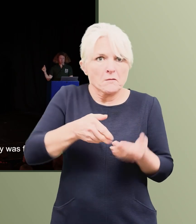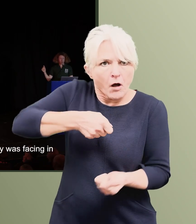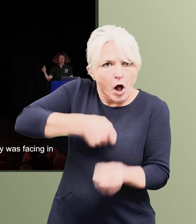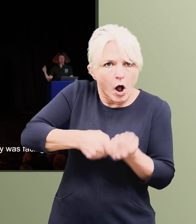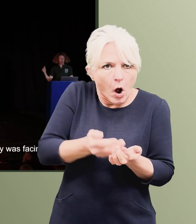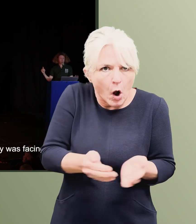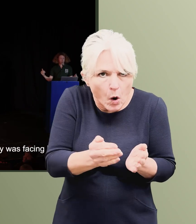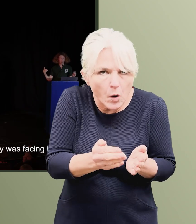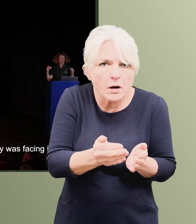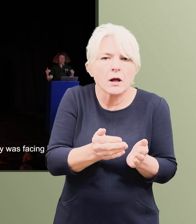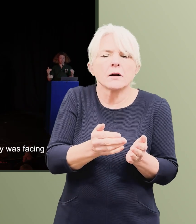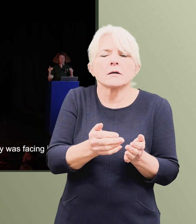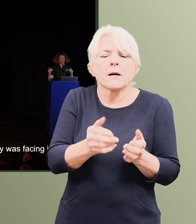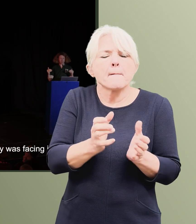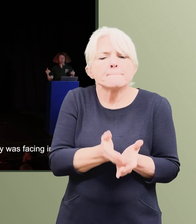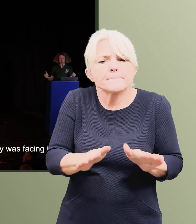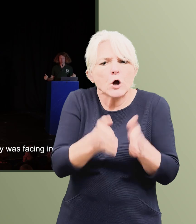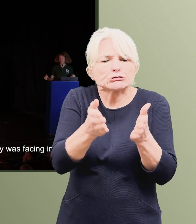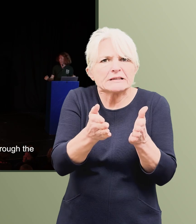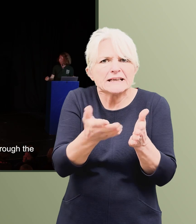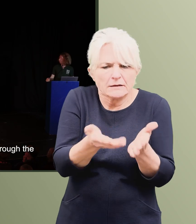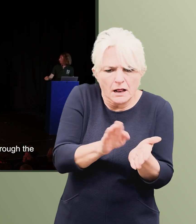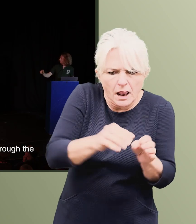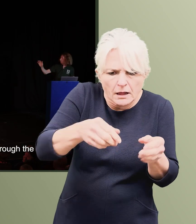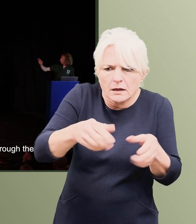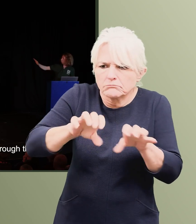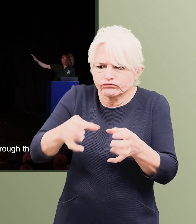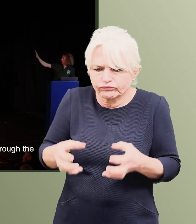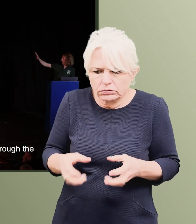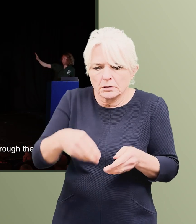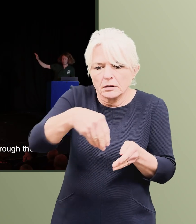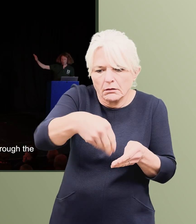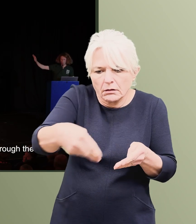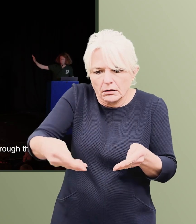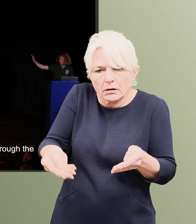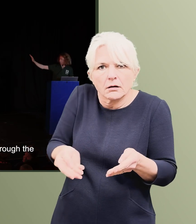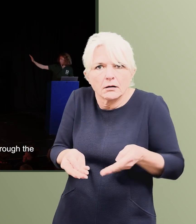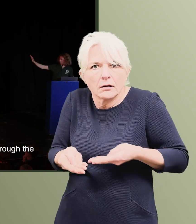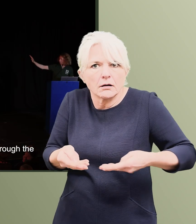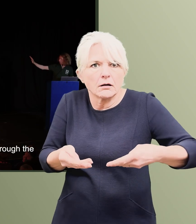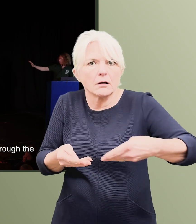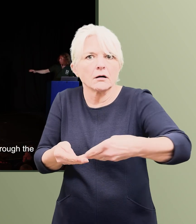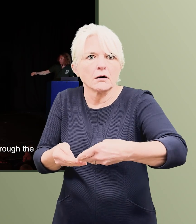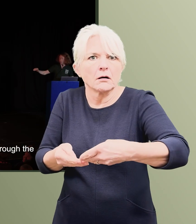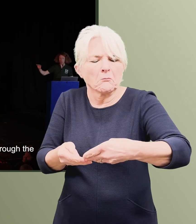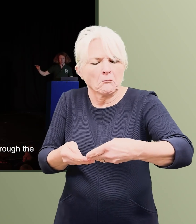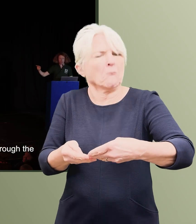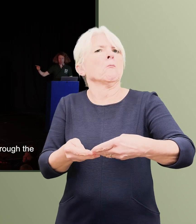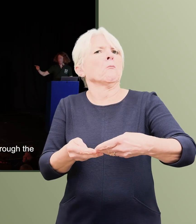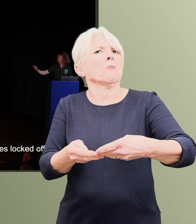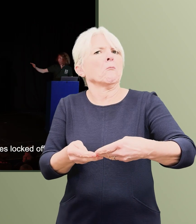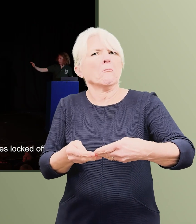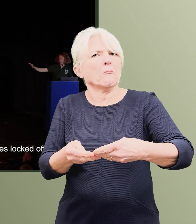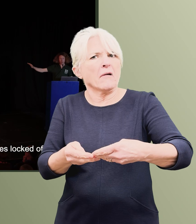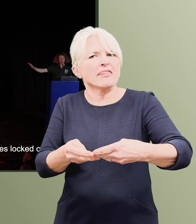the pottery always facing in and the inside always facing out, all the way around. That's sort of halfway through the excavation. They then fill it